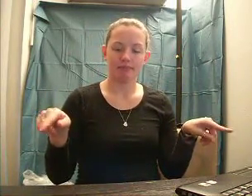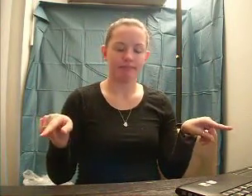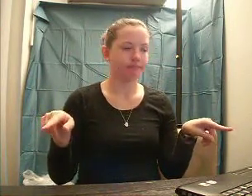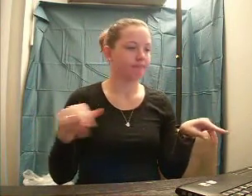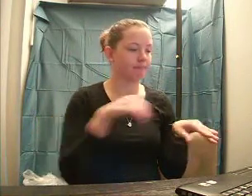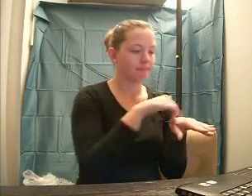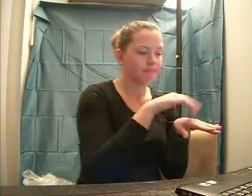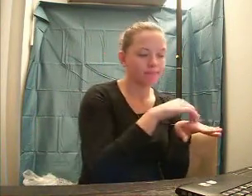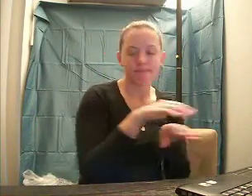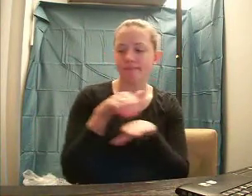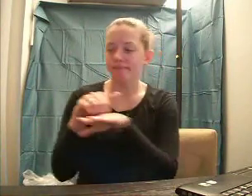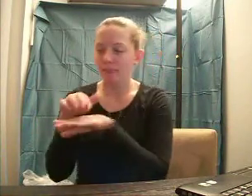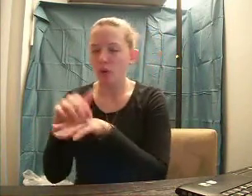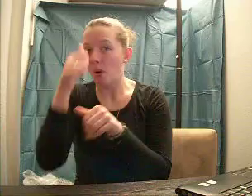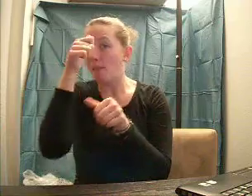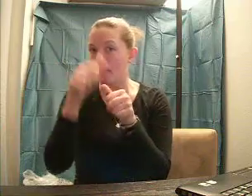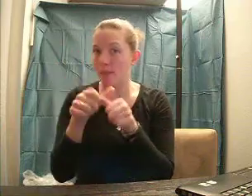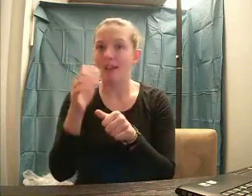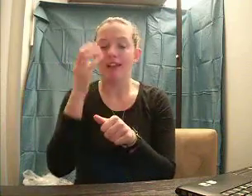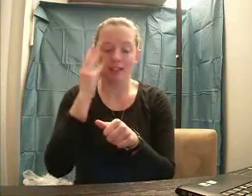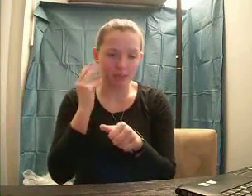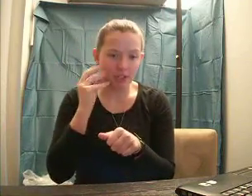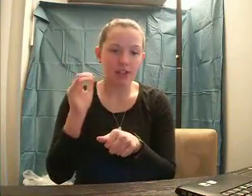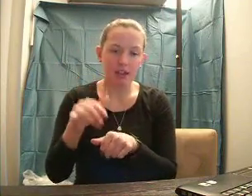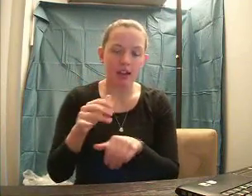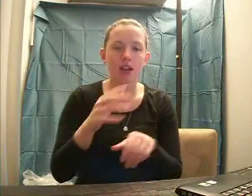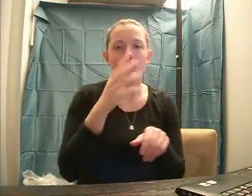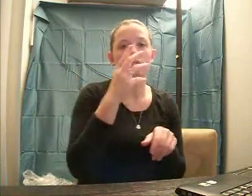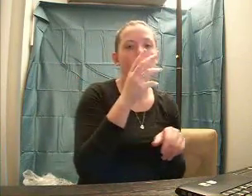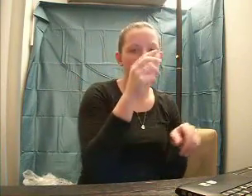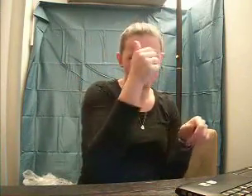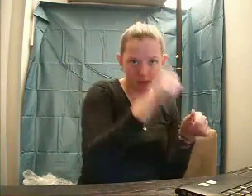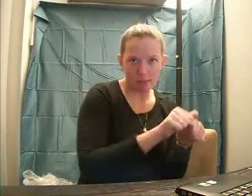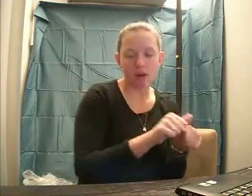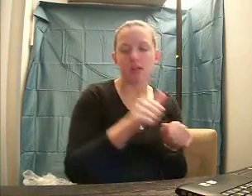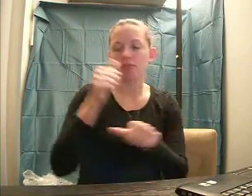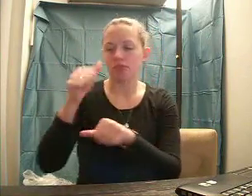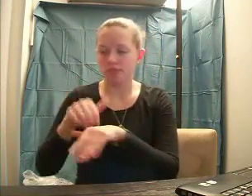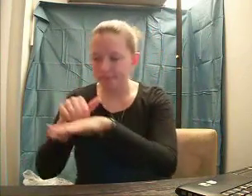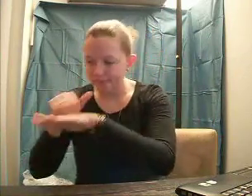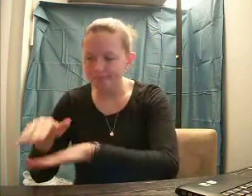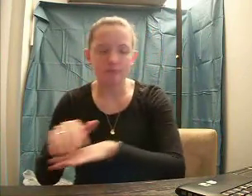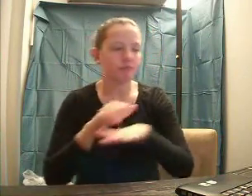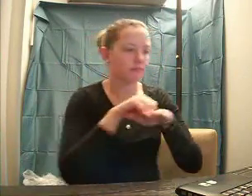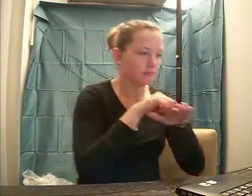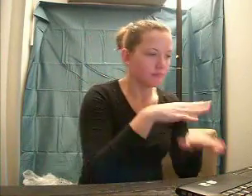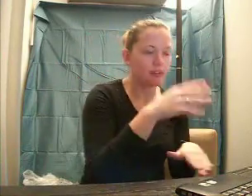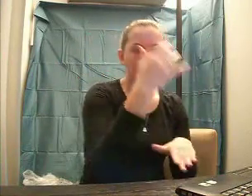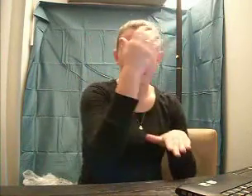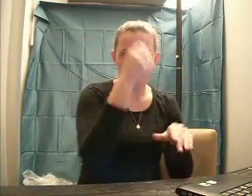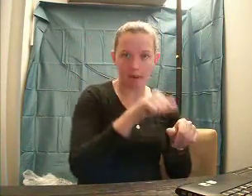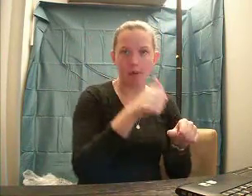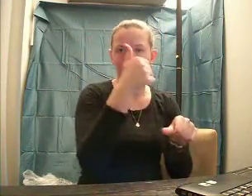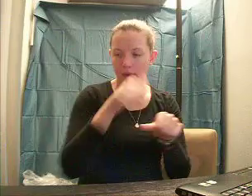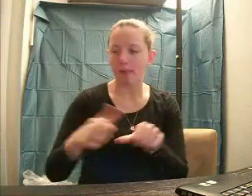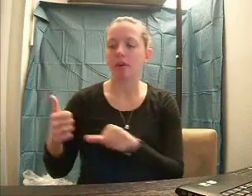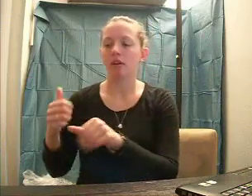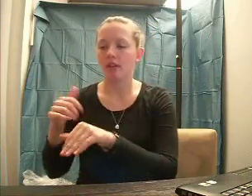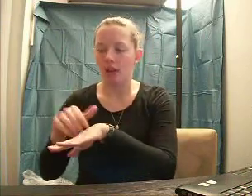remember the experience of that force, use your other hand to apply the force back down. And so they take it in turn to apply the force they've just experienced